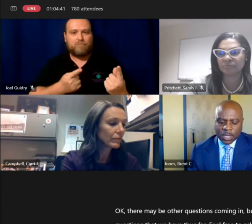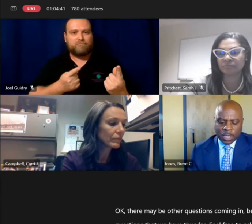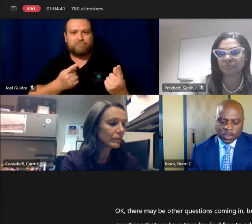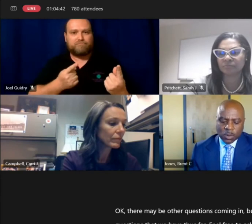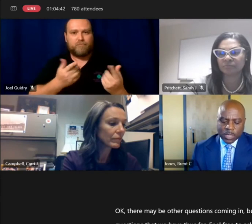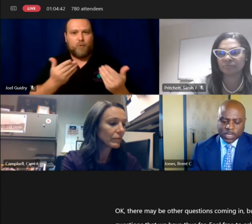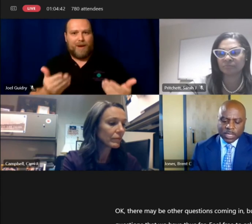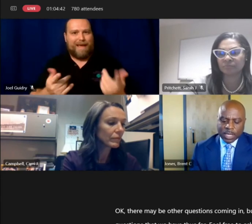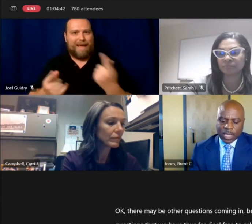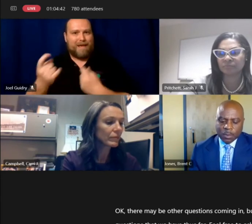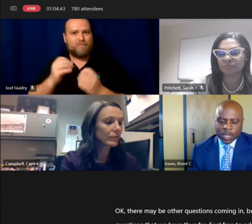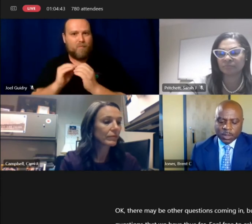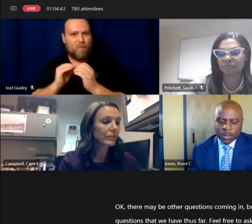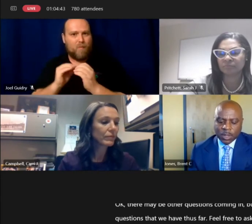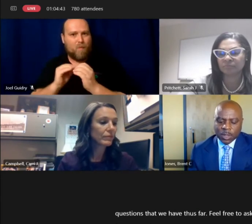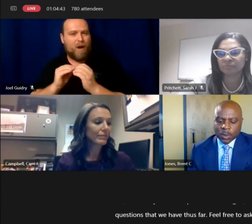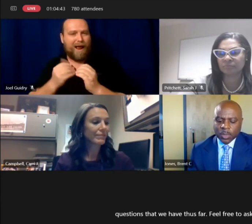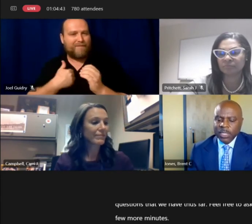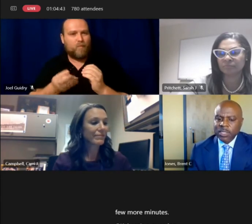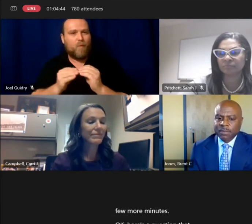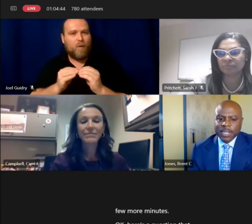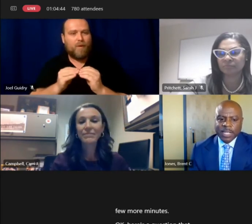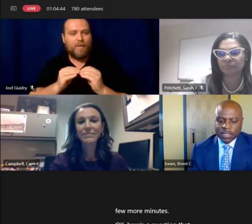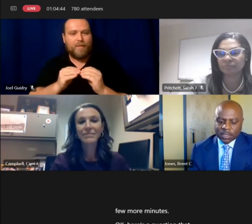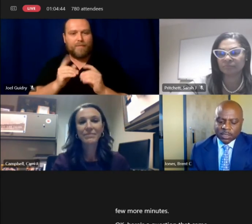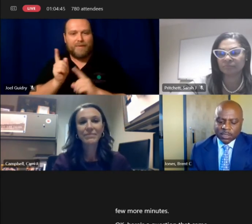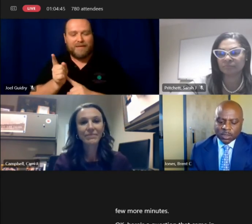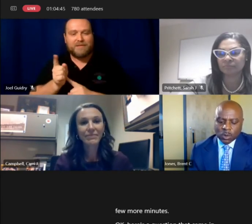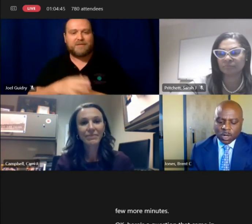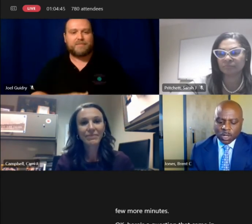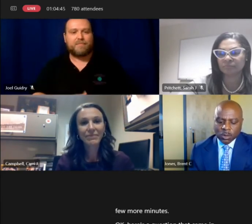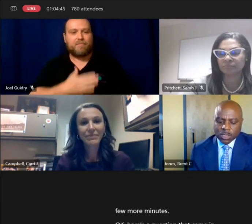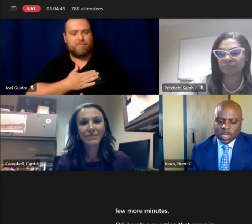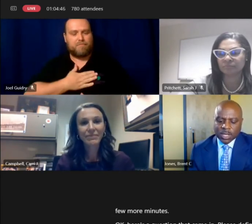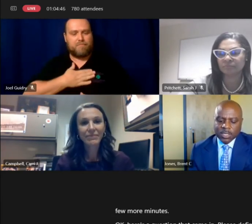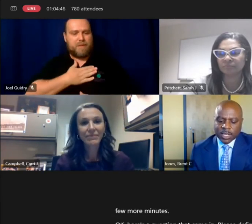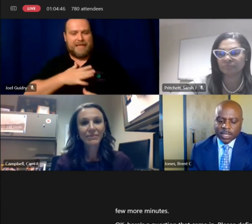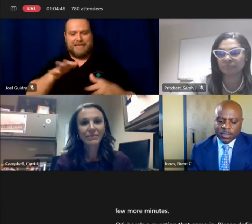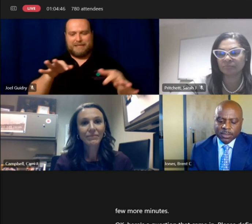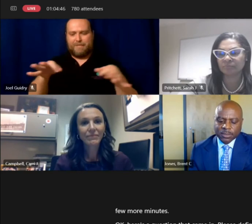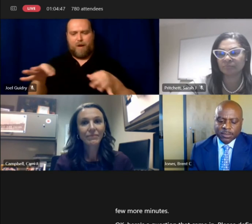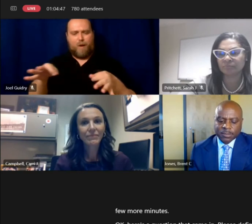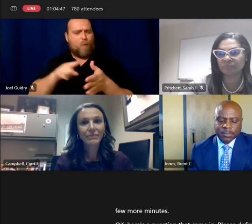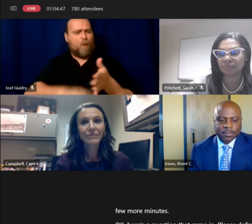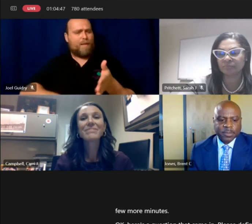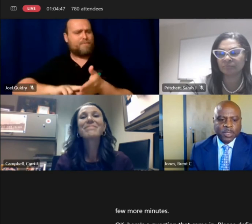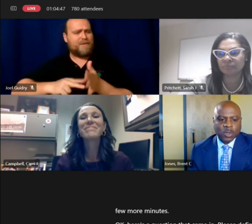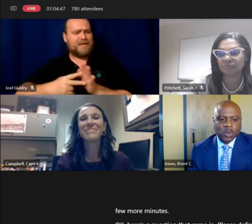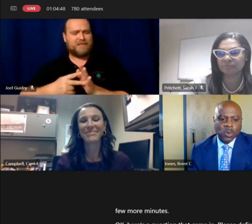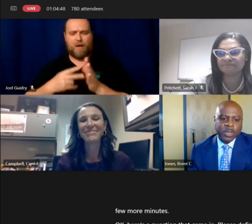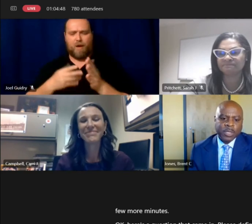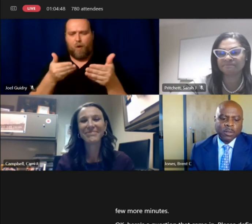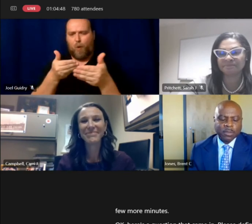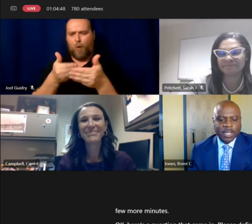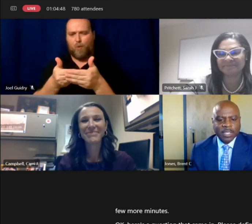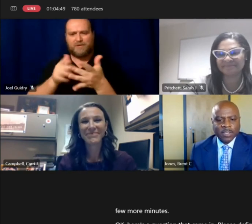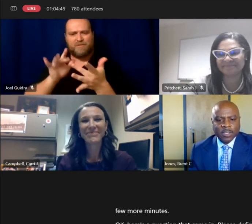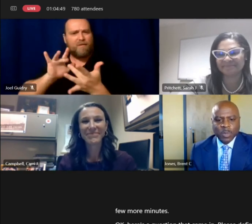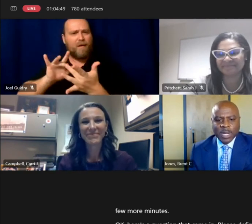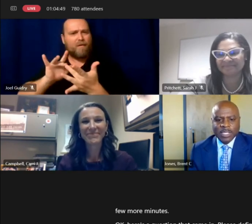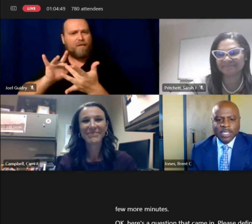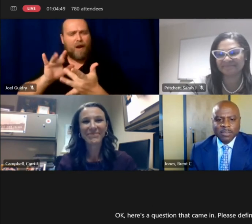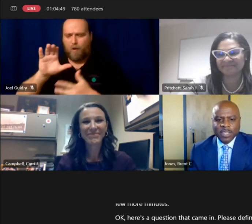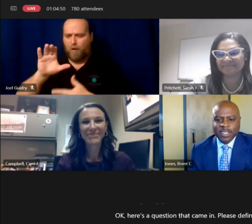Okay, here's a question that came in. Please define close contact. Who will be notified if